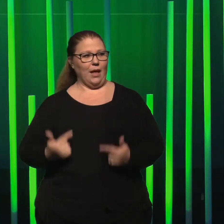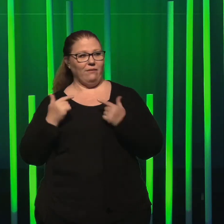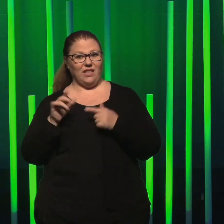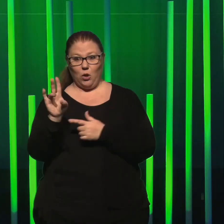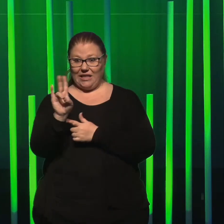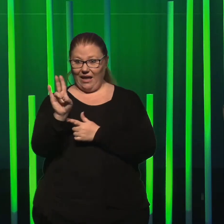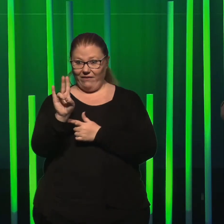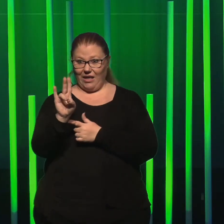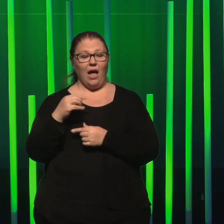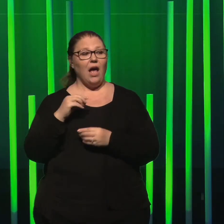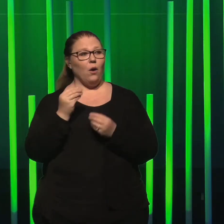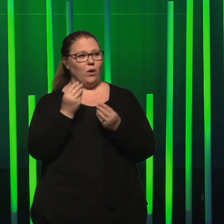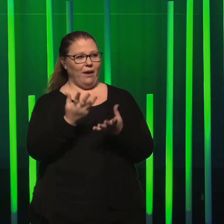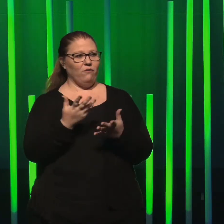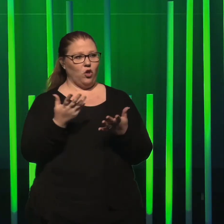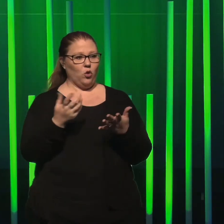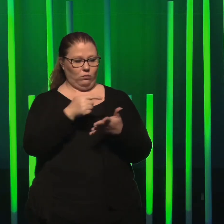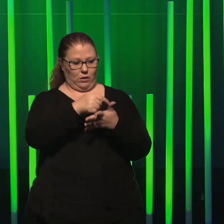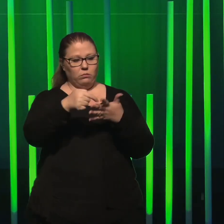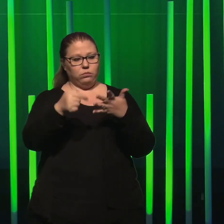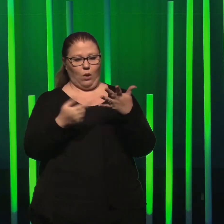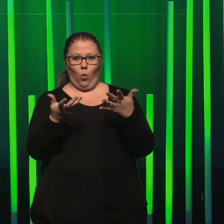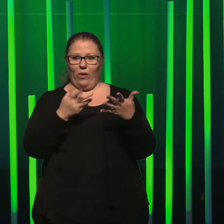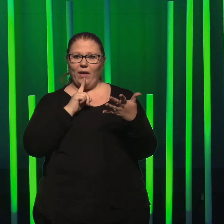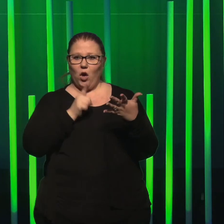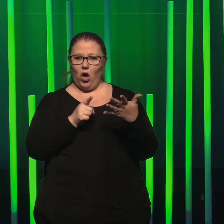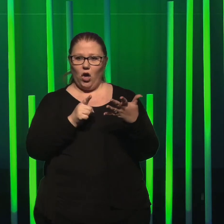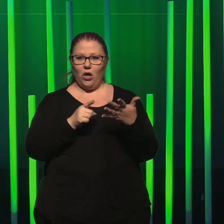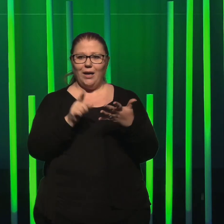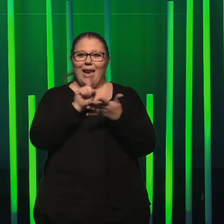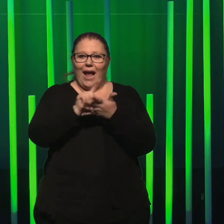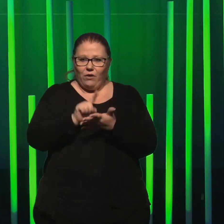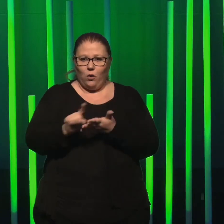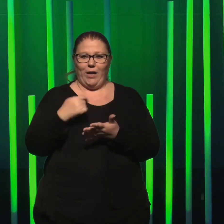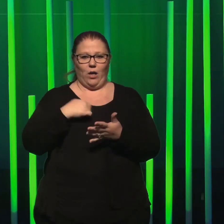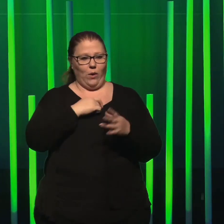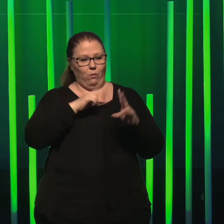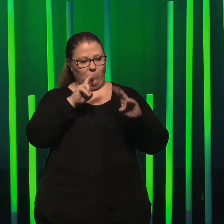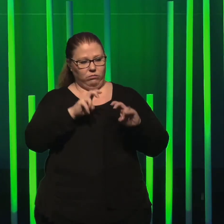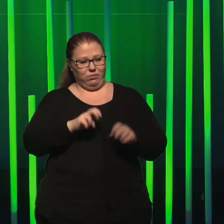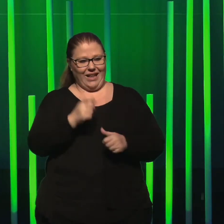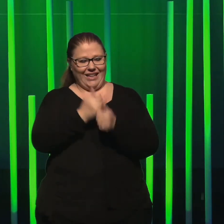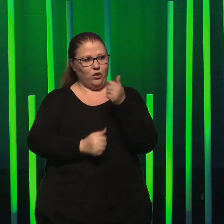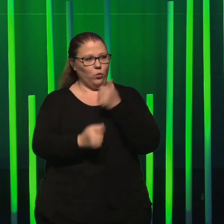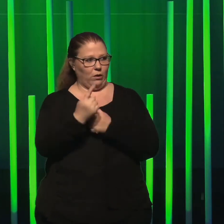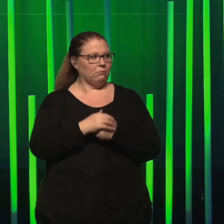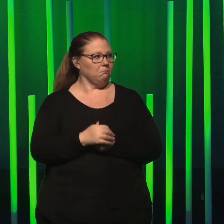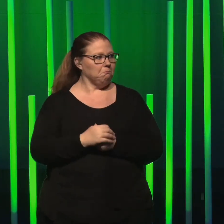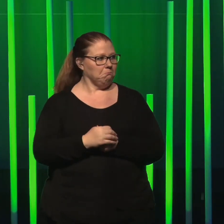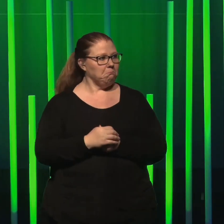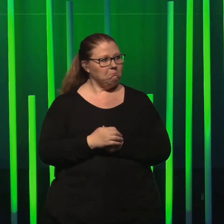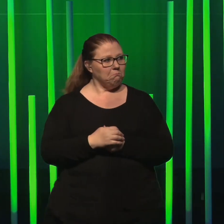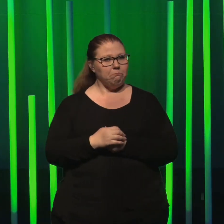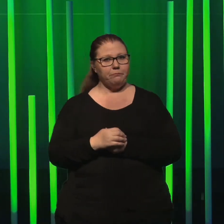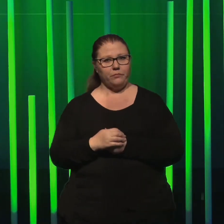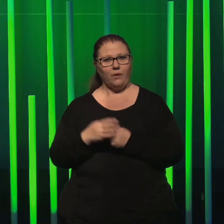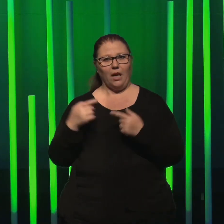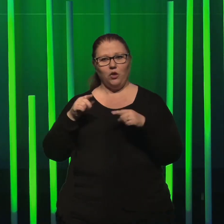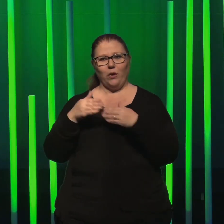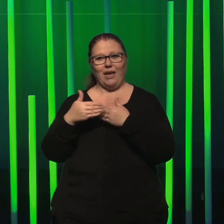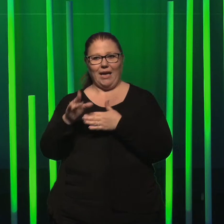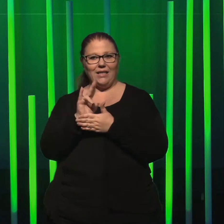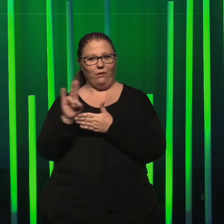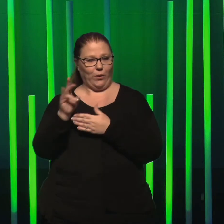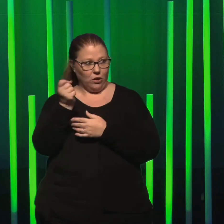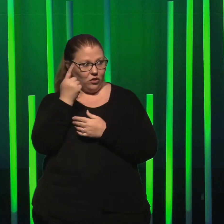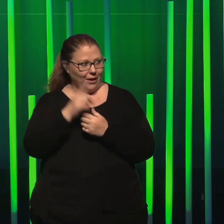just kind of here's what they are. And then each week we're going to unpack these, okay? Each week we're going to unpack them over the next 7 weeks. Got